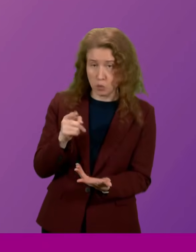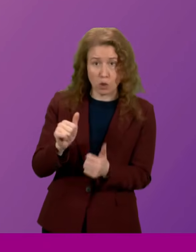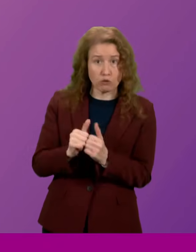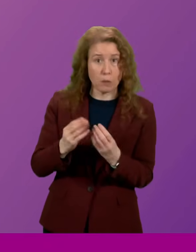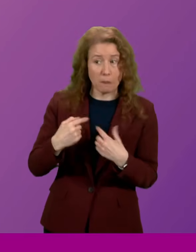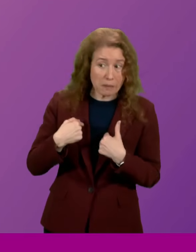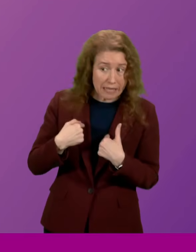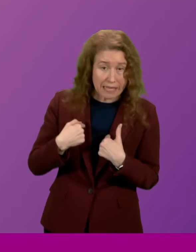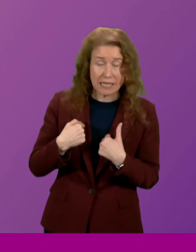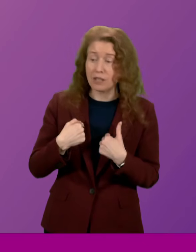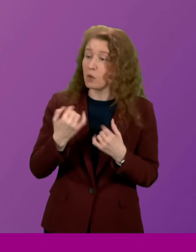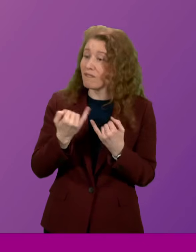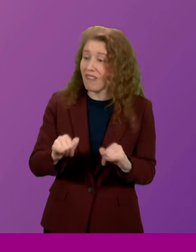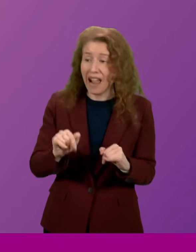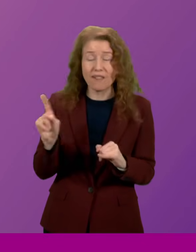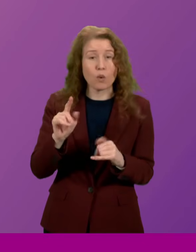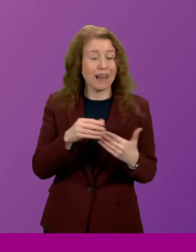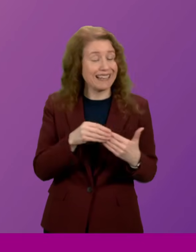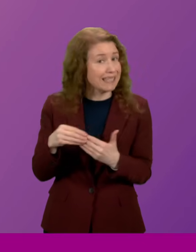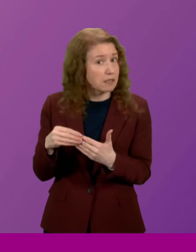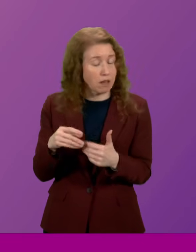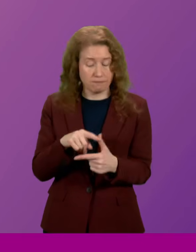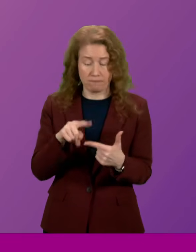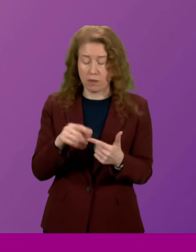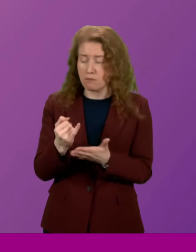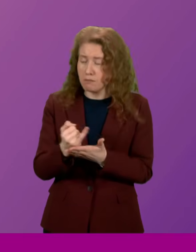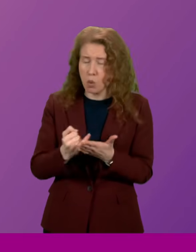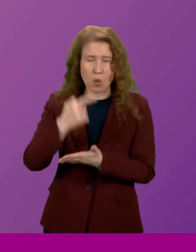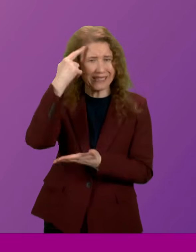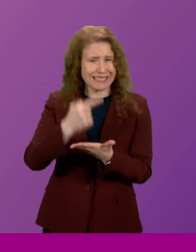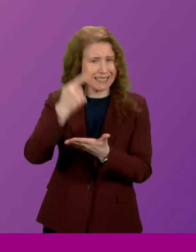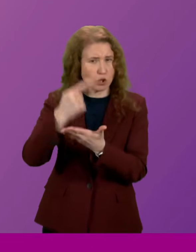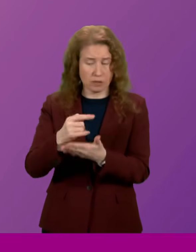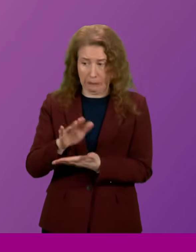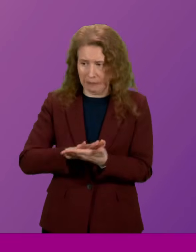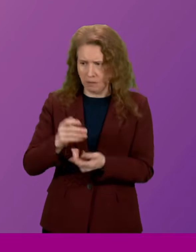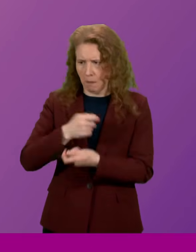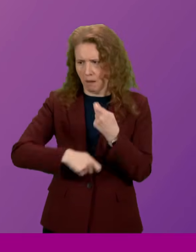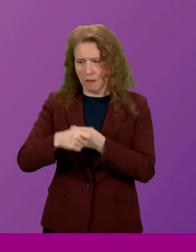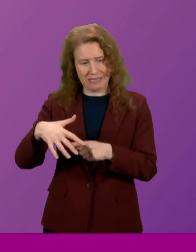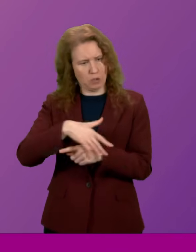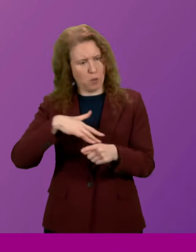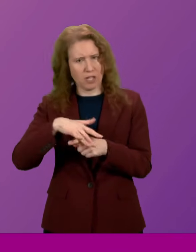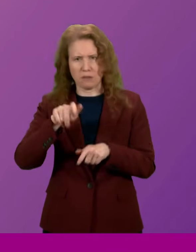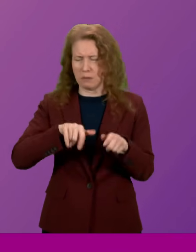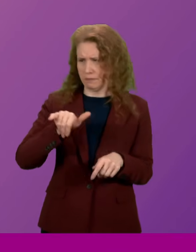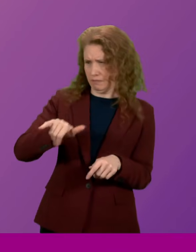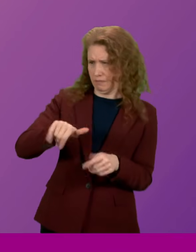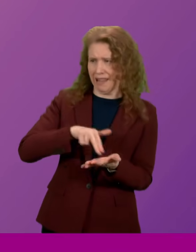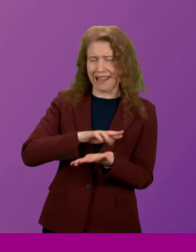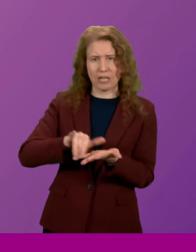with me? A failure to show leadership and very poor decision-making has led us to this situation. And given